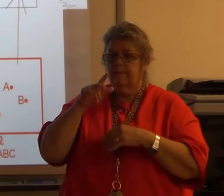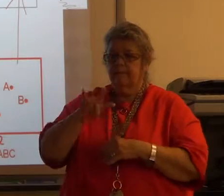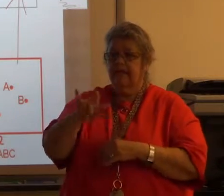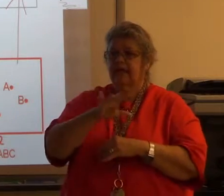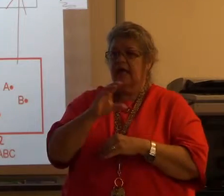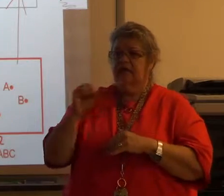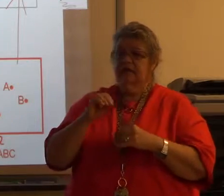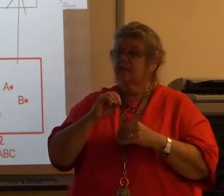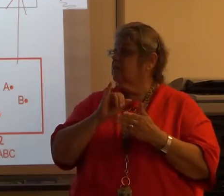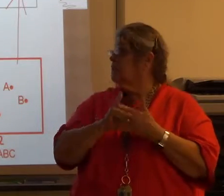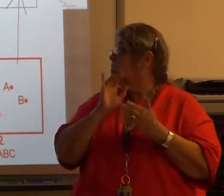goes here.